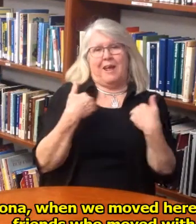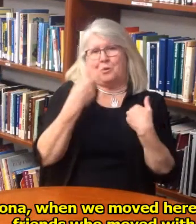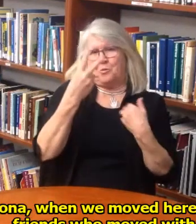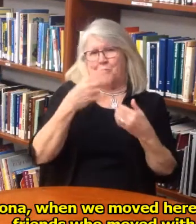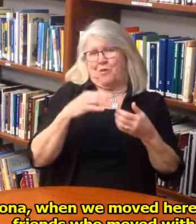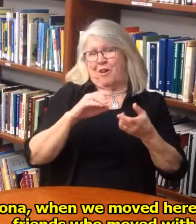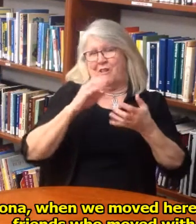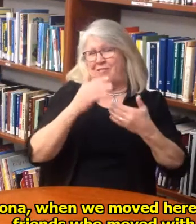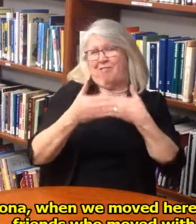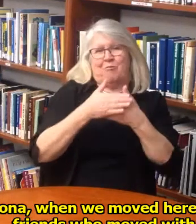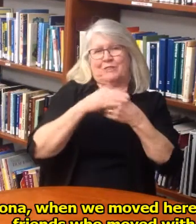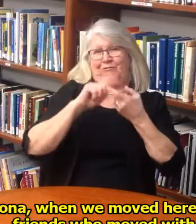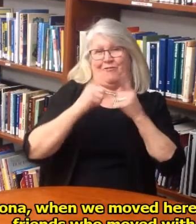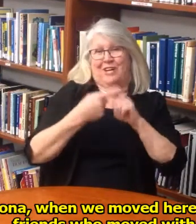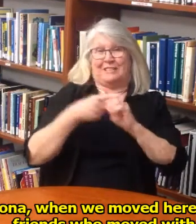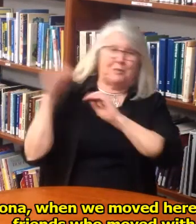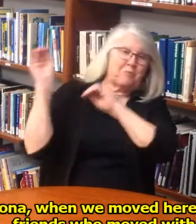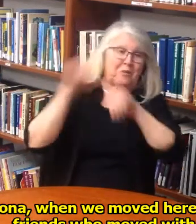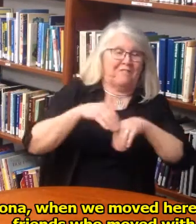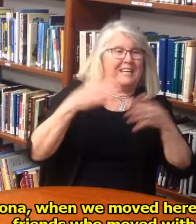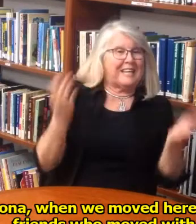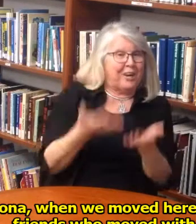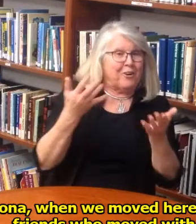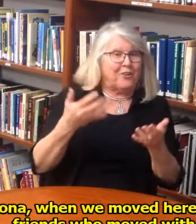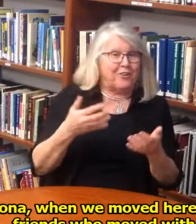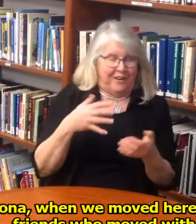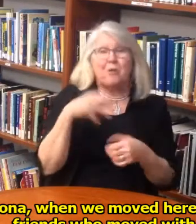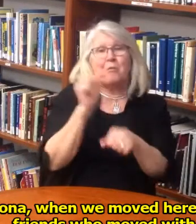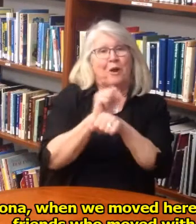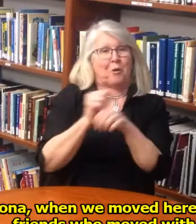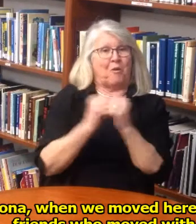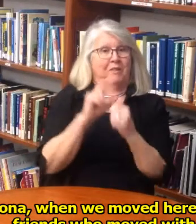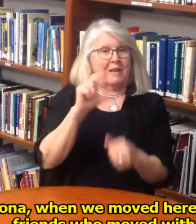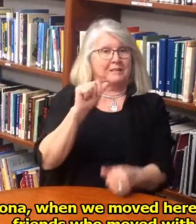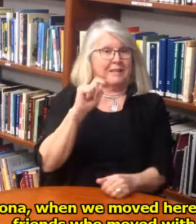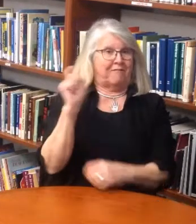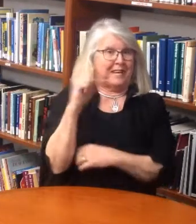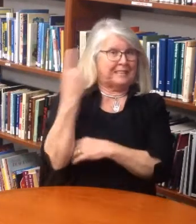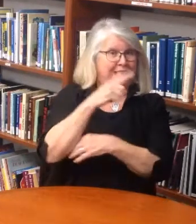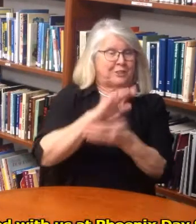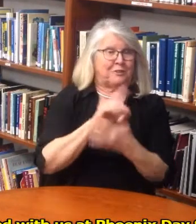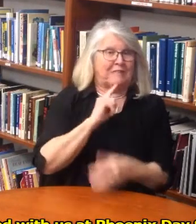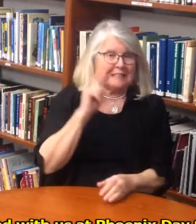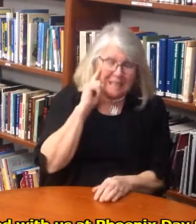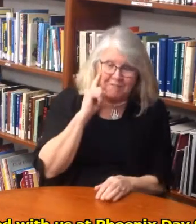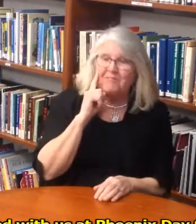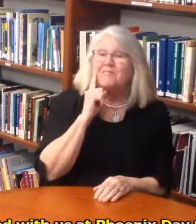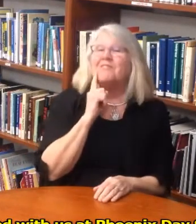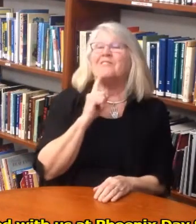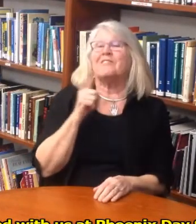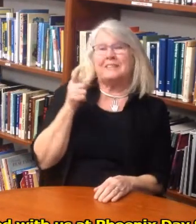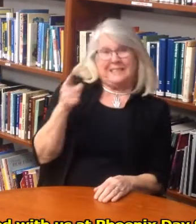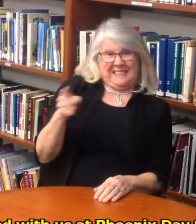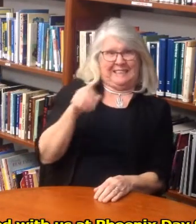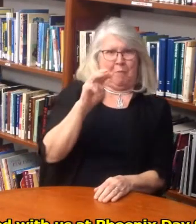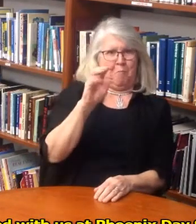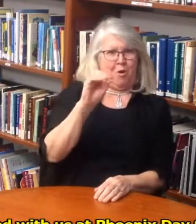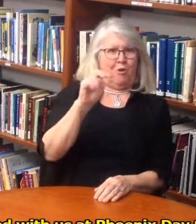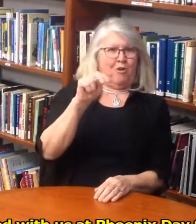So here in Arizona, when we moved here, we had two friends who moved with us and who worked with us at Phoenix Day School for the